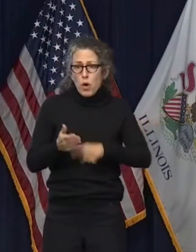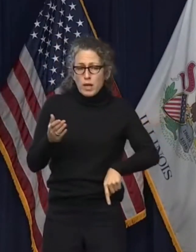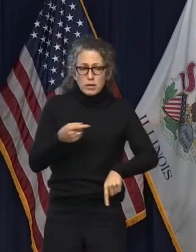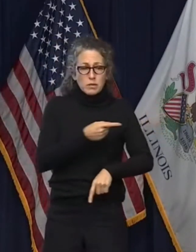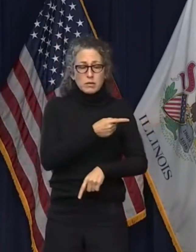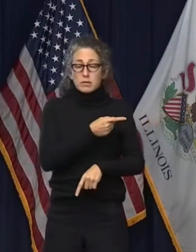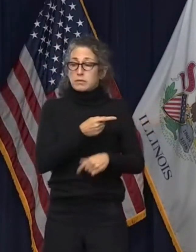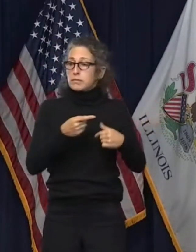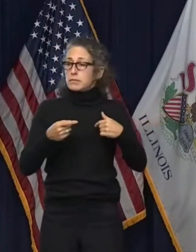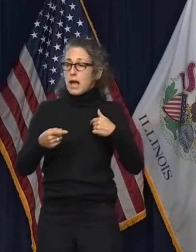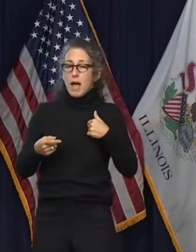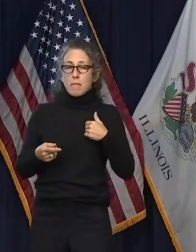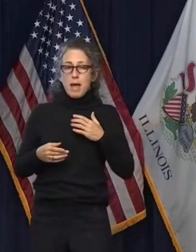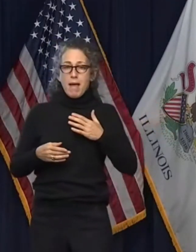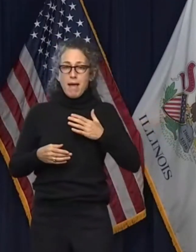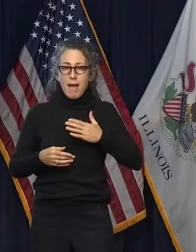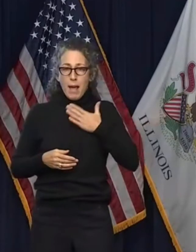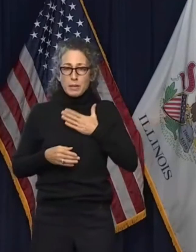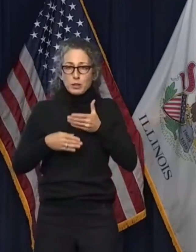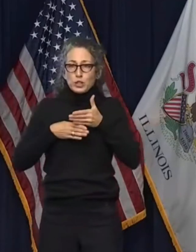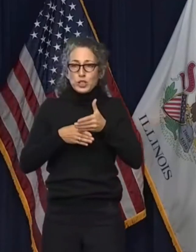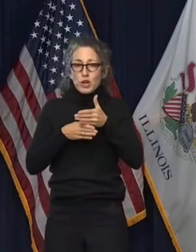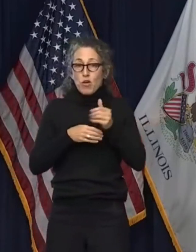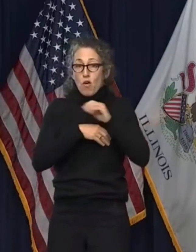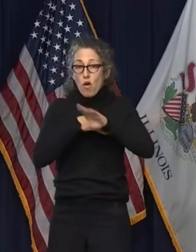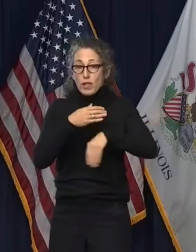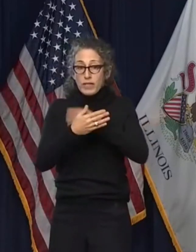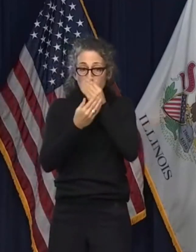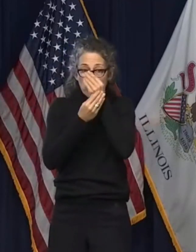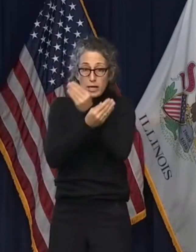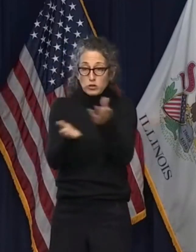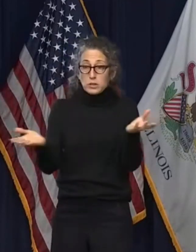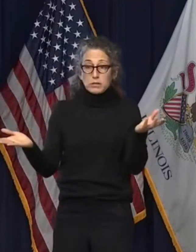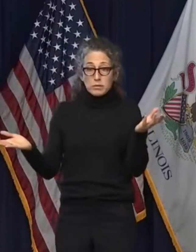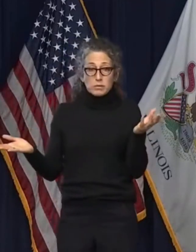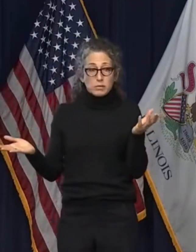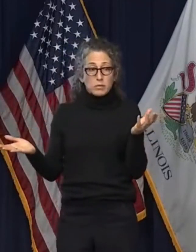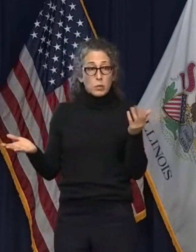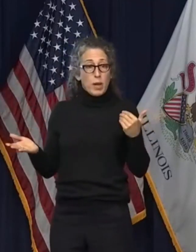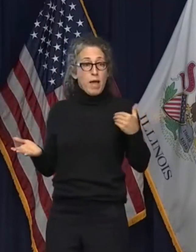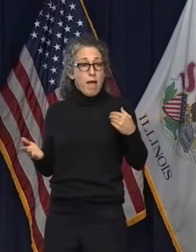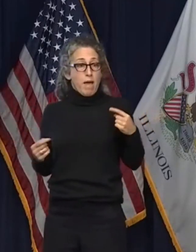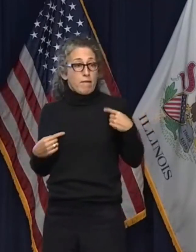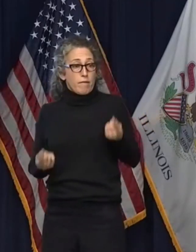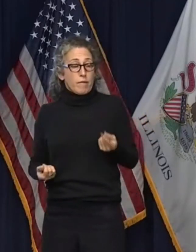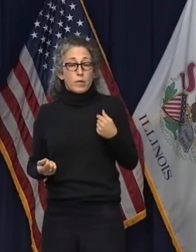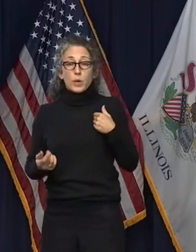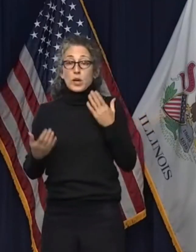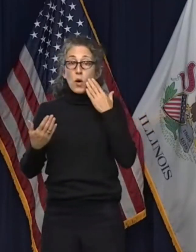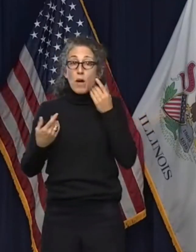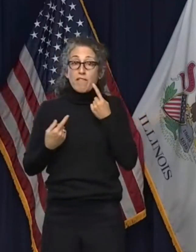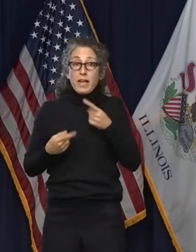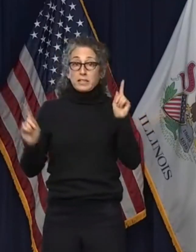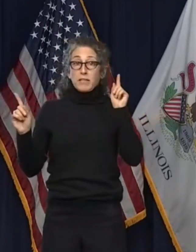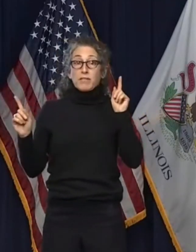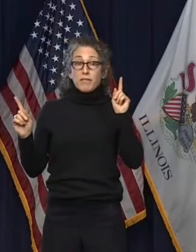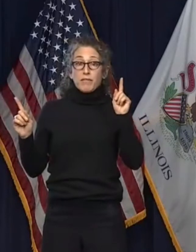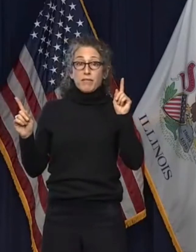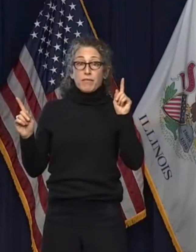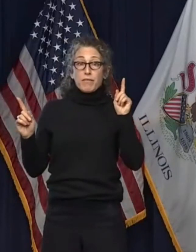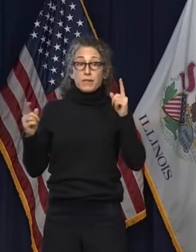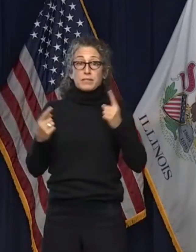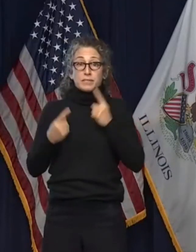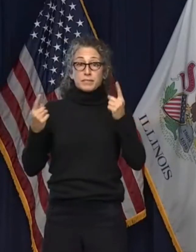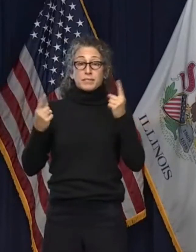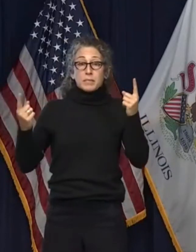am happy to share all the information that's been laid out in terms of the effectiveness. We know that now. Again, I'm working with